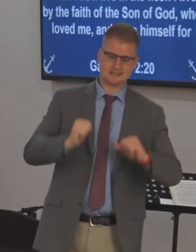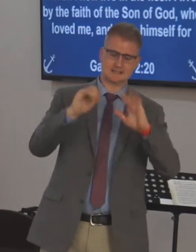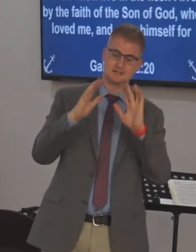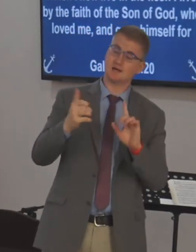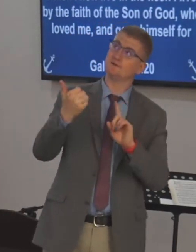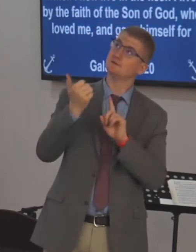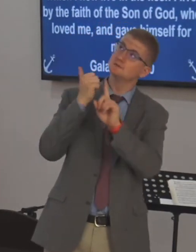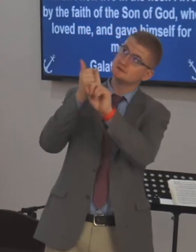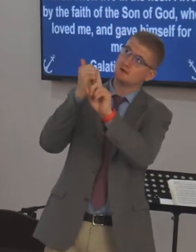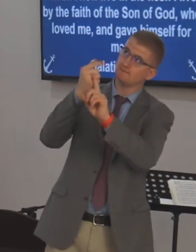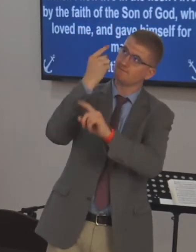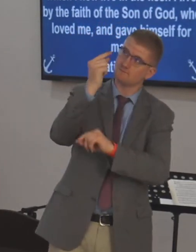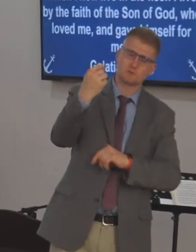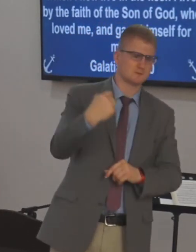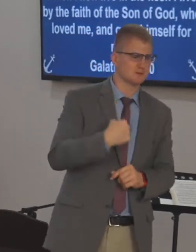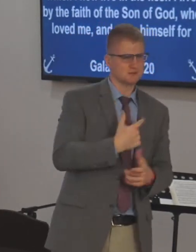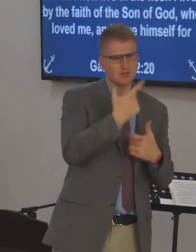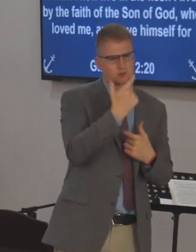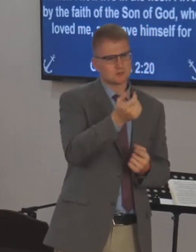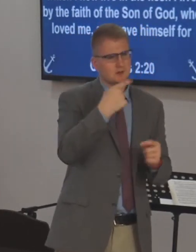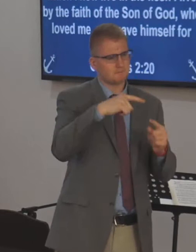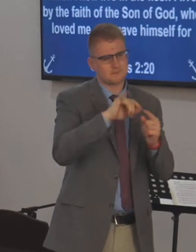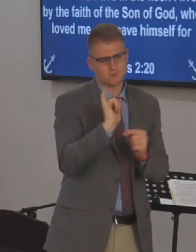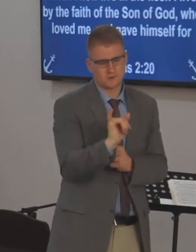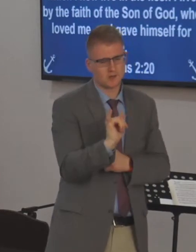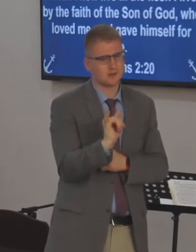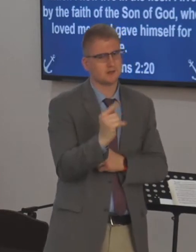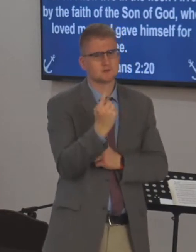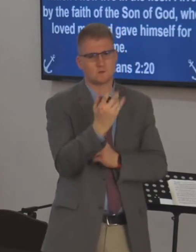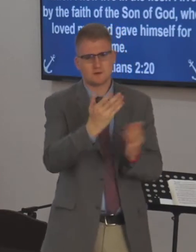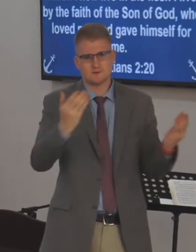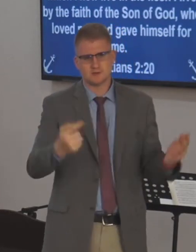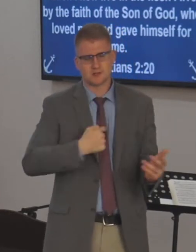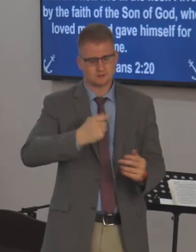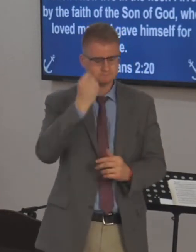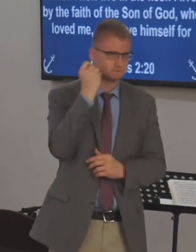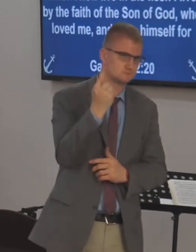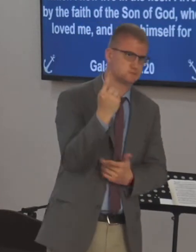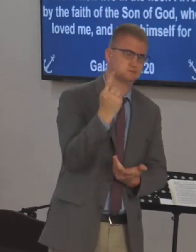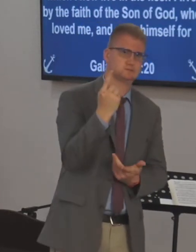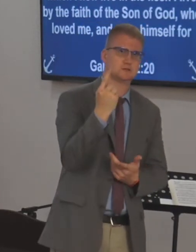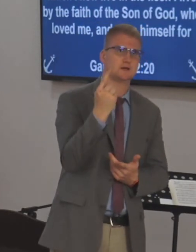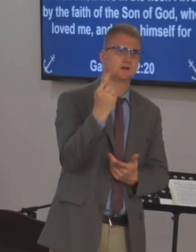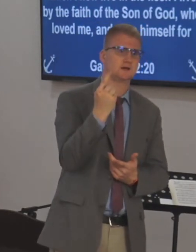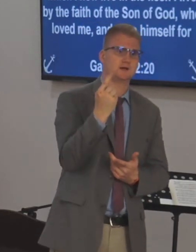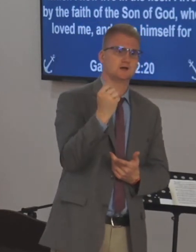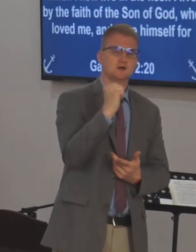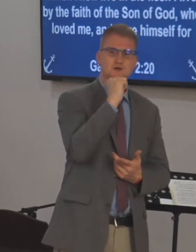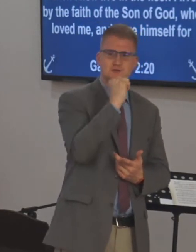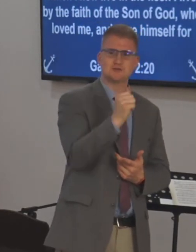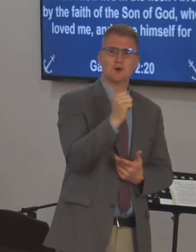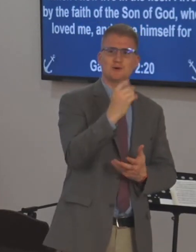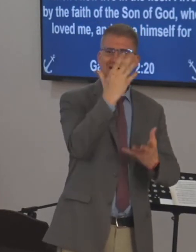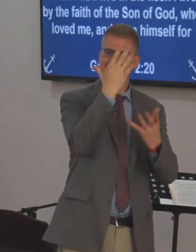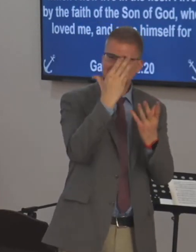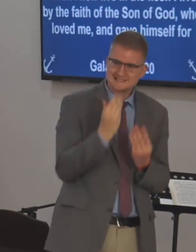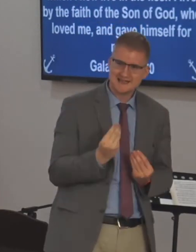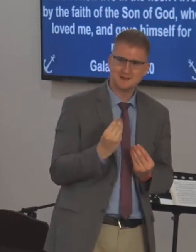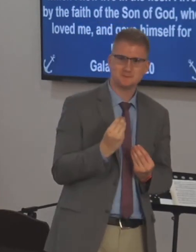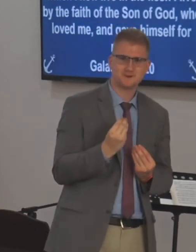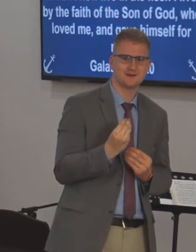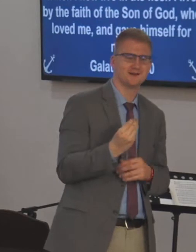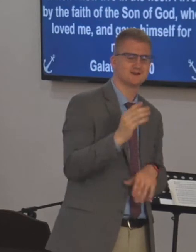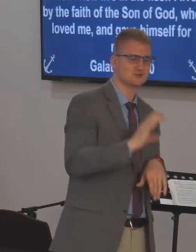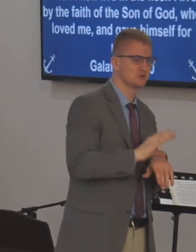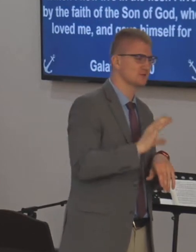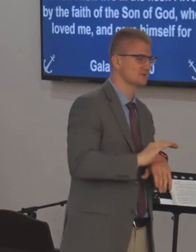what's interesting about that? One thing that I've always realized is don't ever fall asleep in church. You always notice I